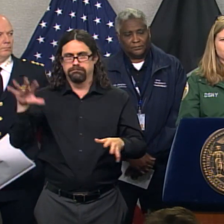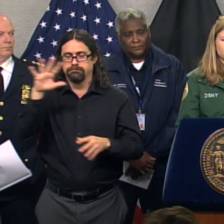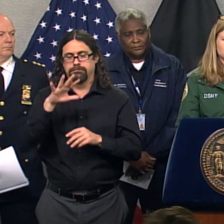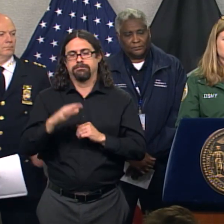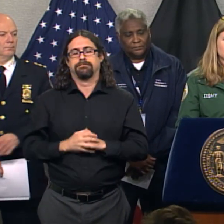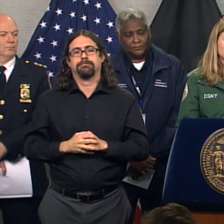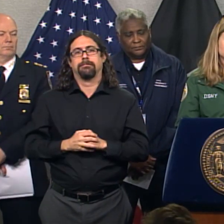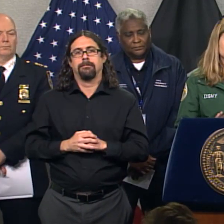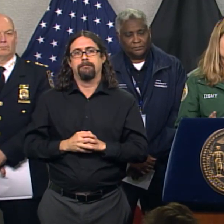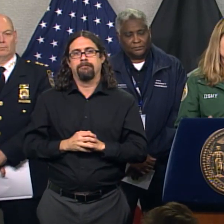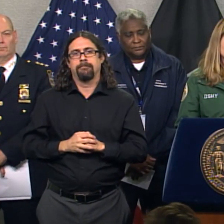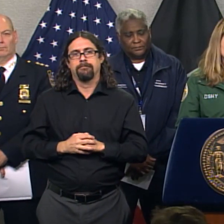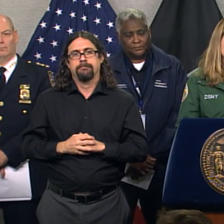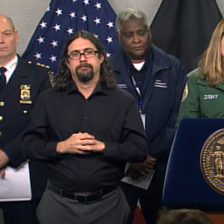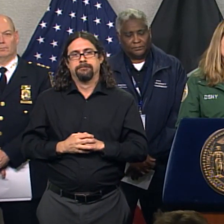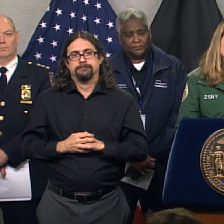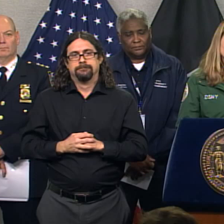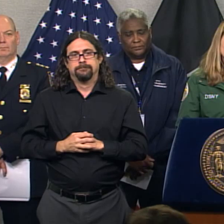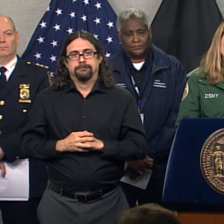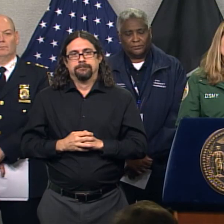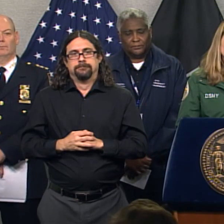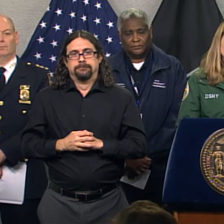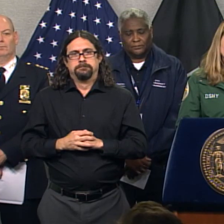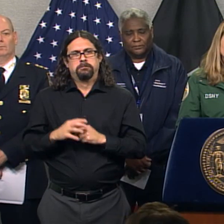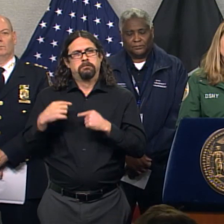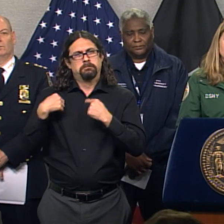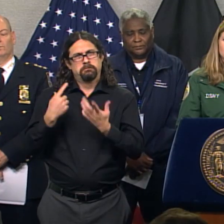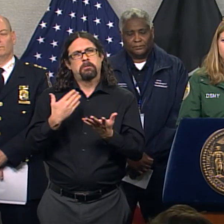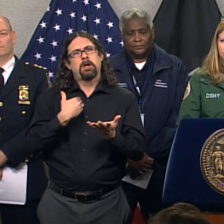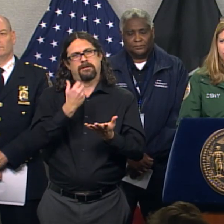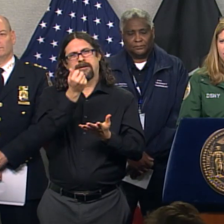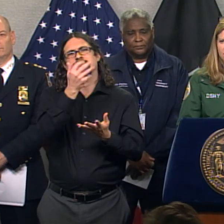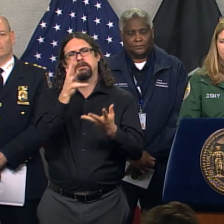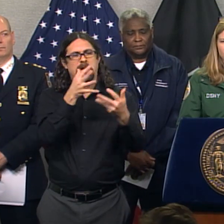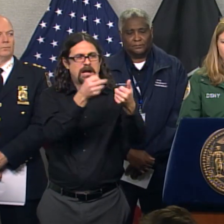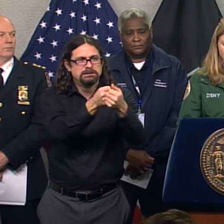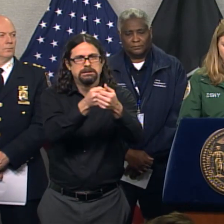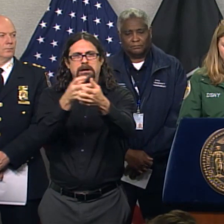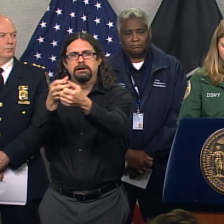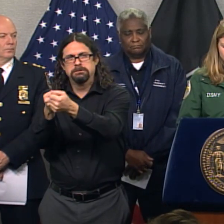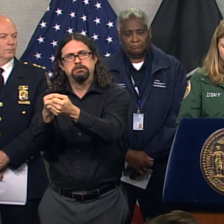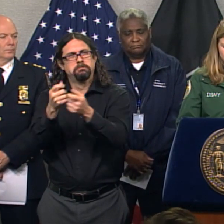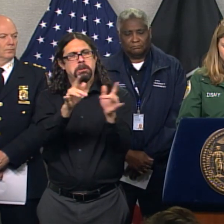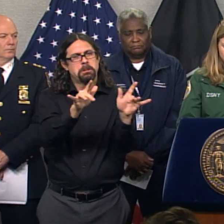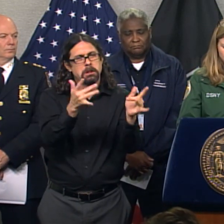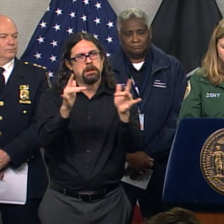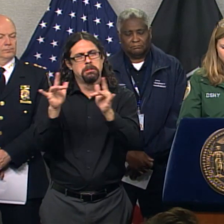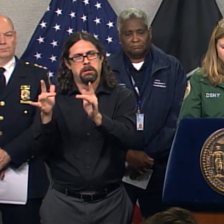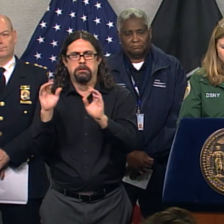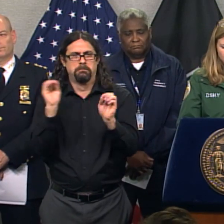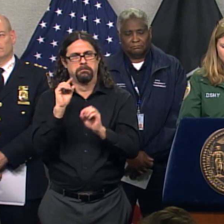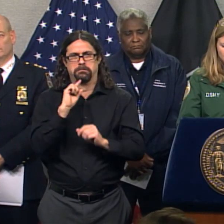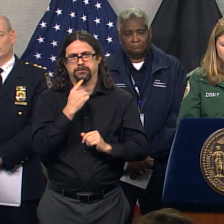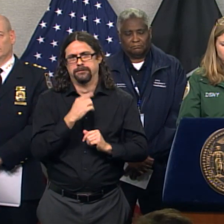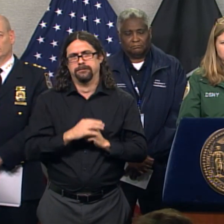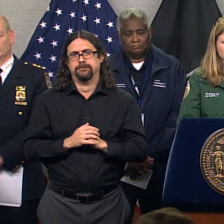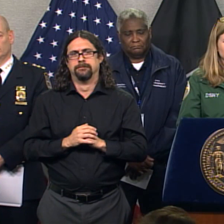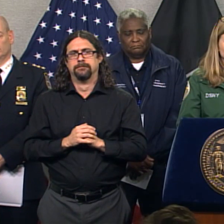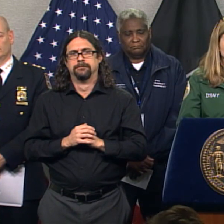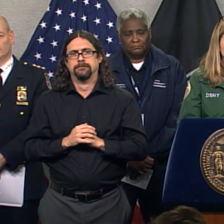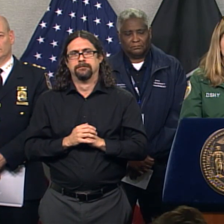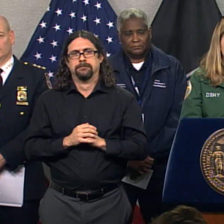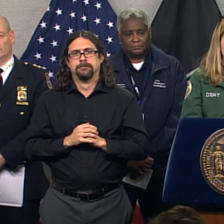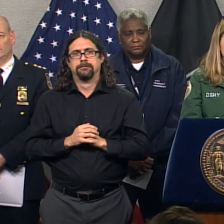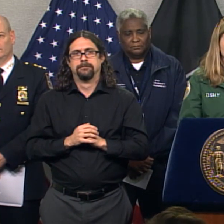this point in time, since about 7 a.m., we've hit about 90% of all of the streets in the city of New York. We